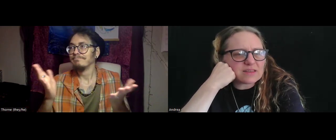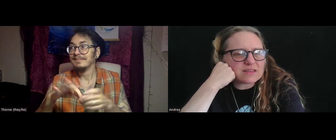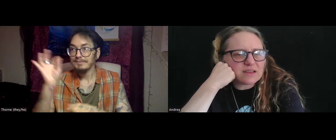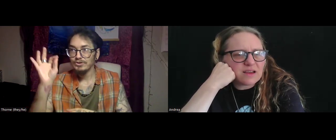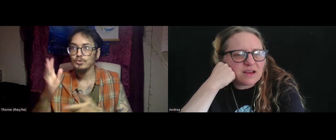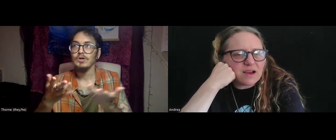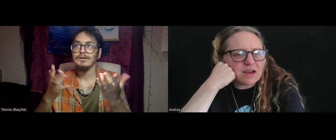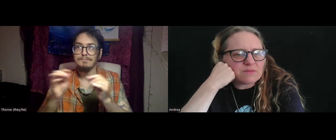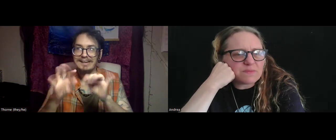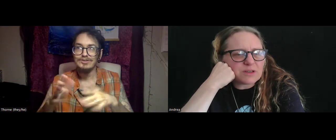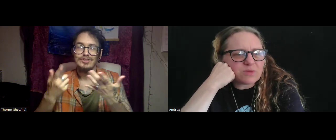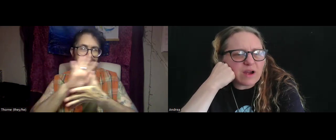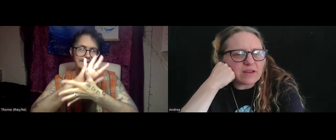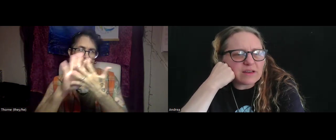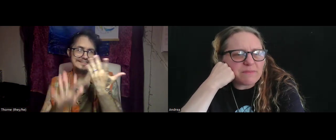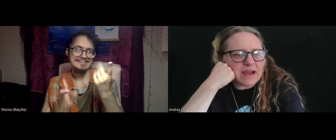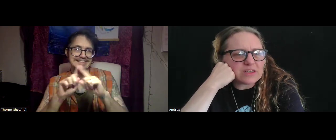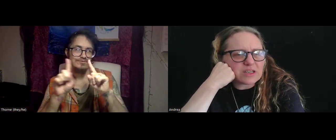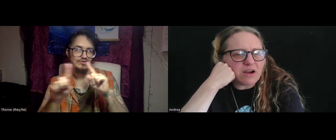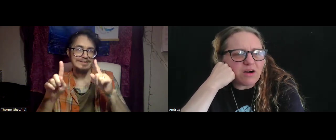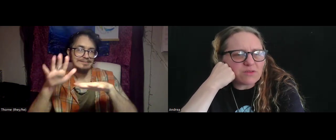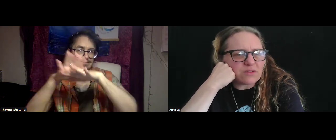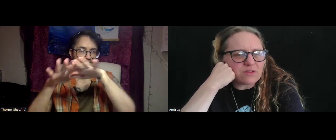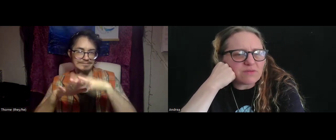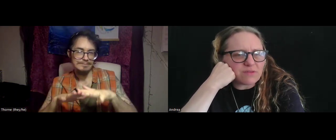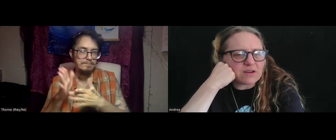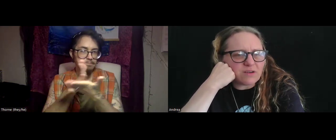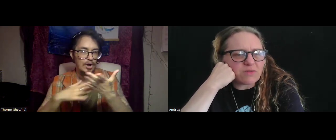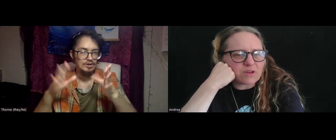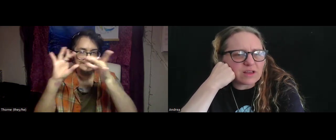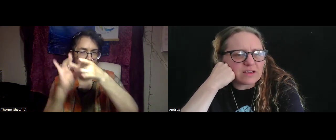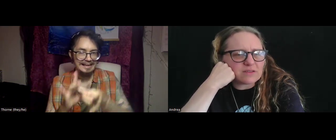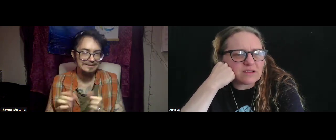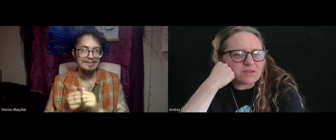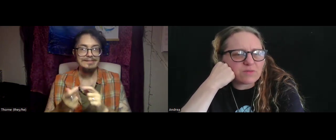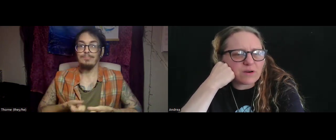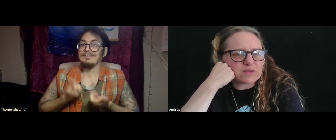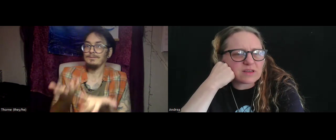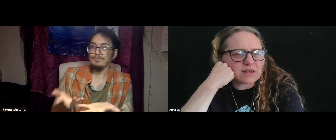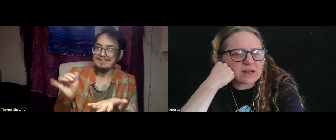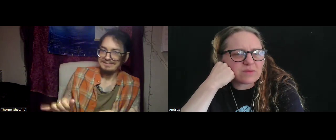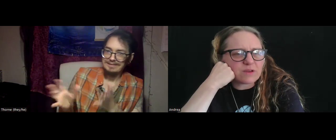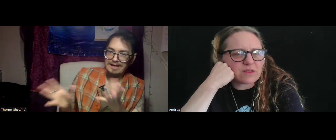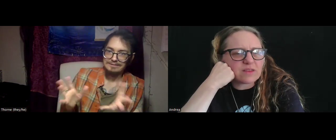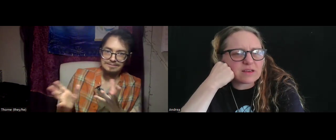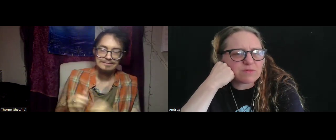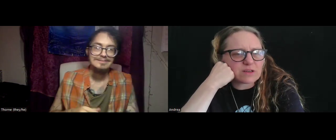sex, spirituality, magic, all those different overlays and those parts that connect with the